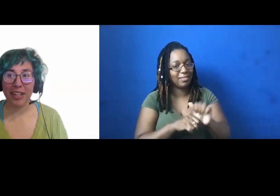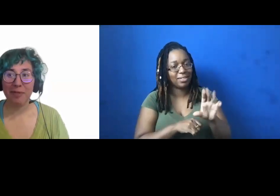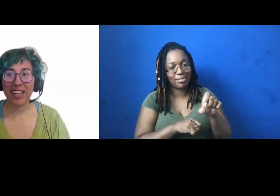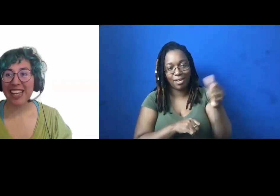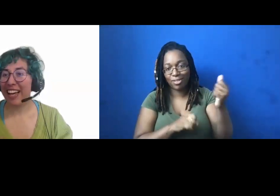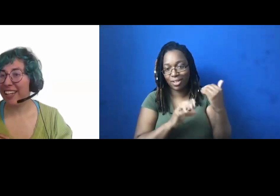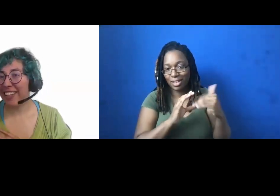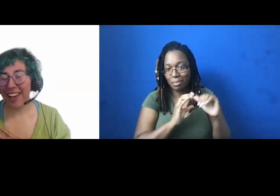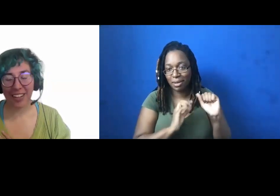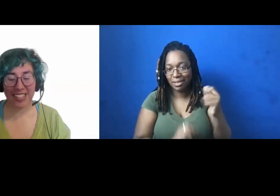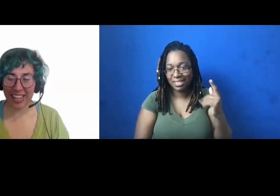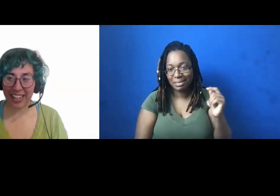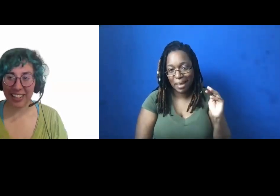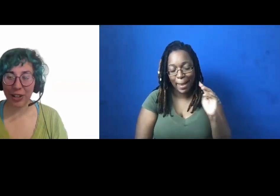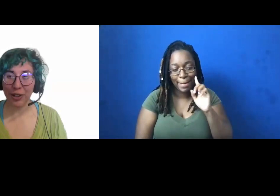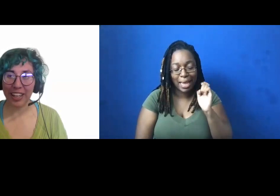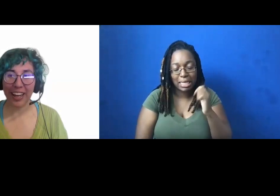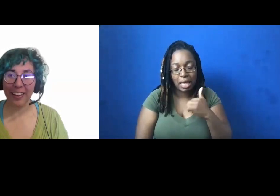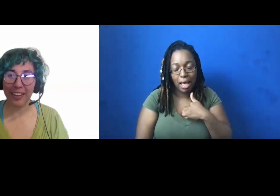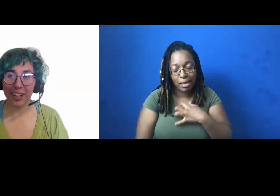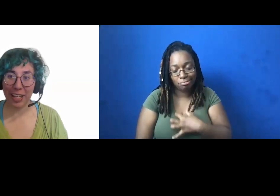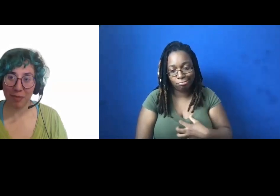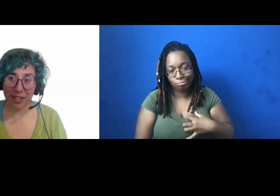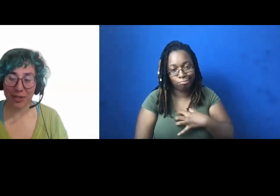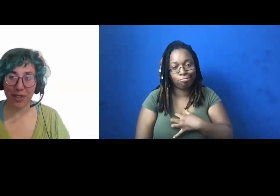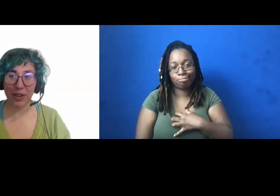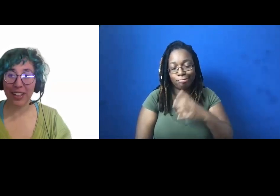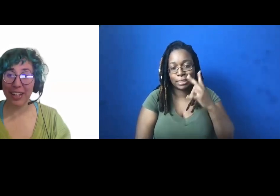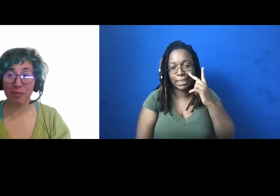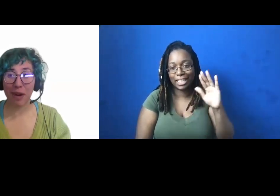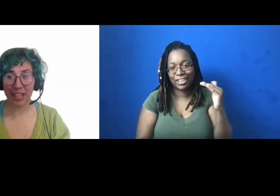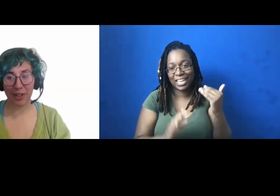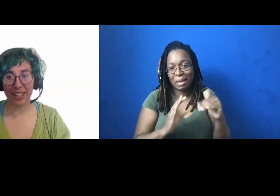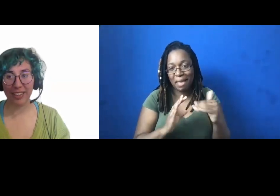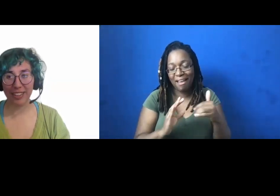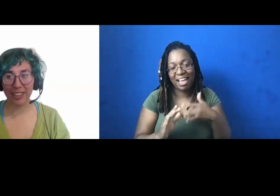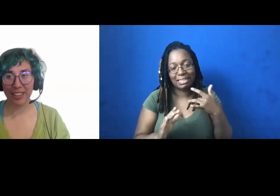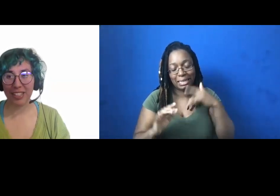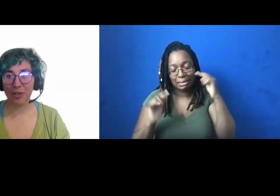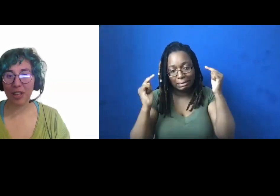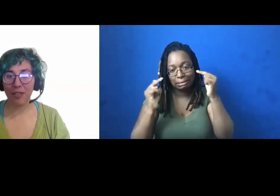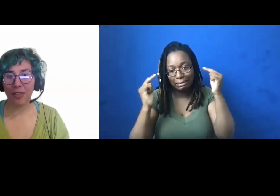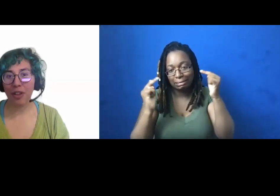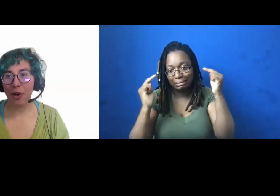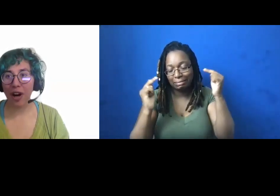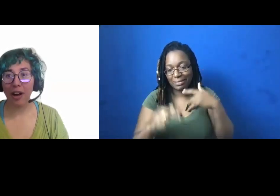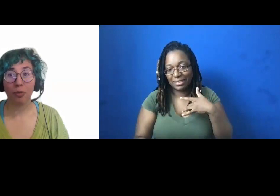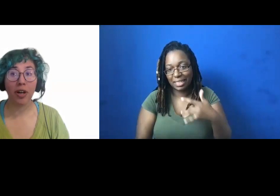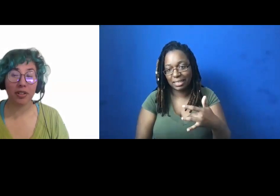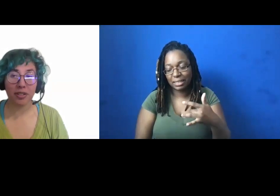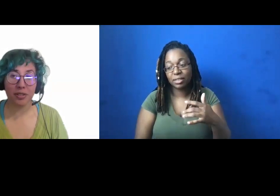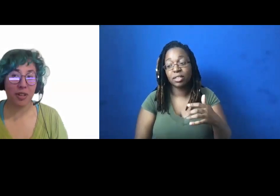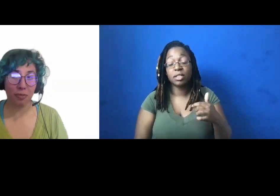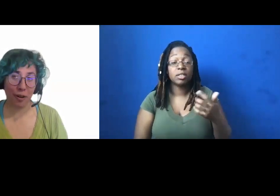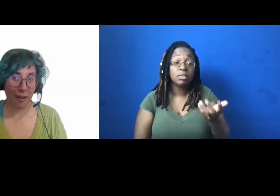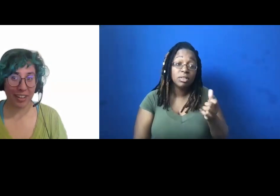spam because I cannot stand looking at their emails without getting a migraine. So even though I